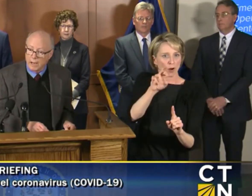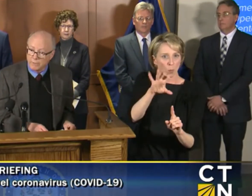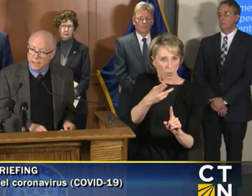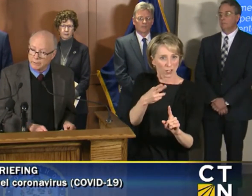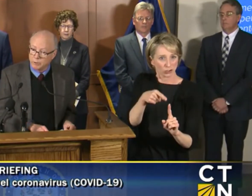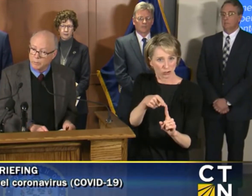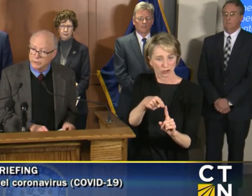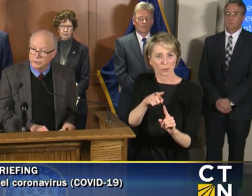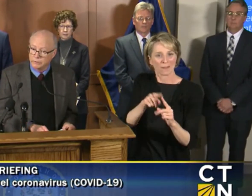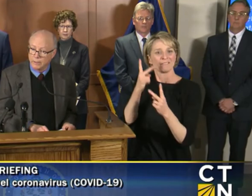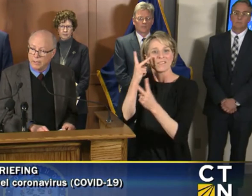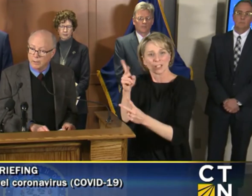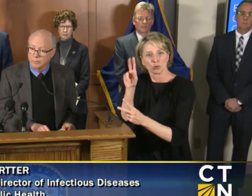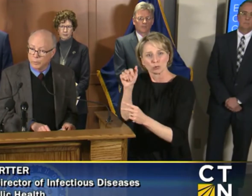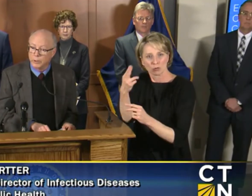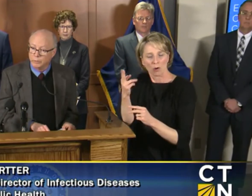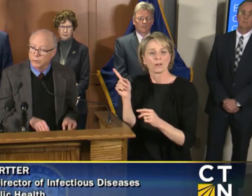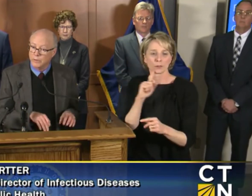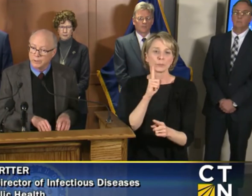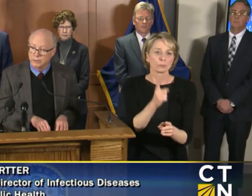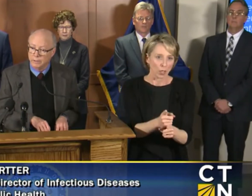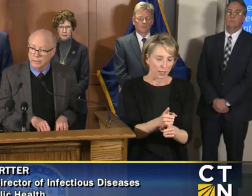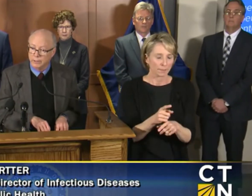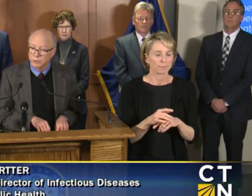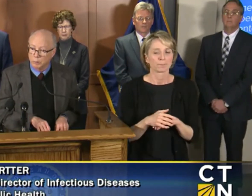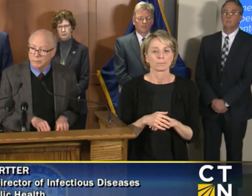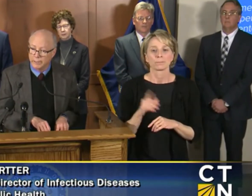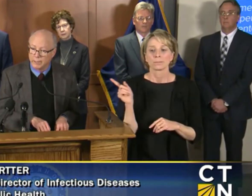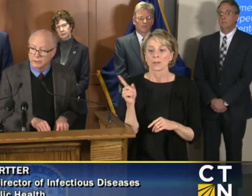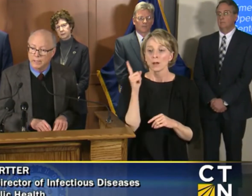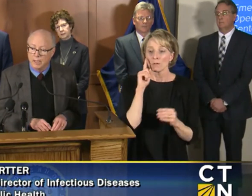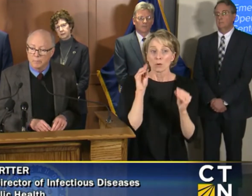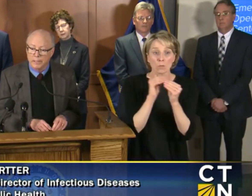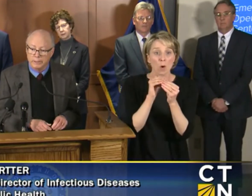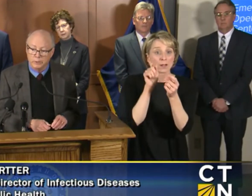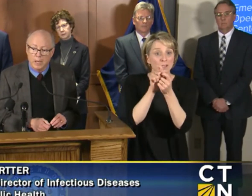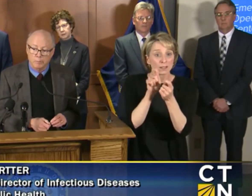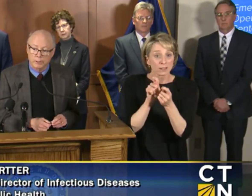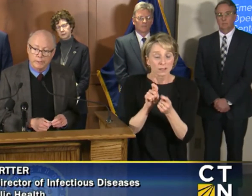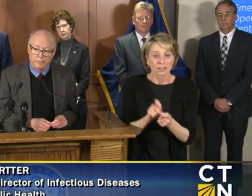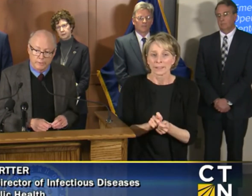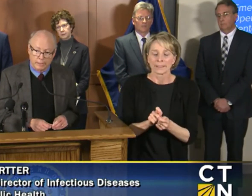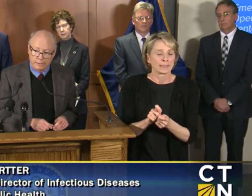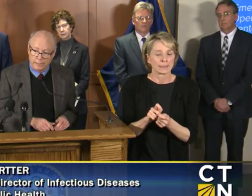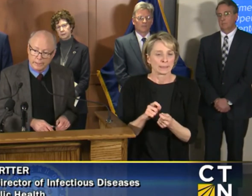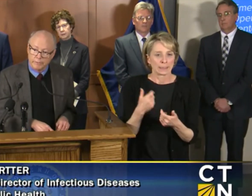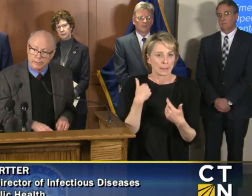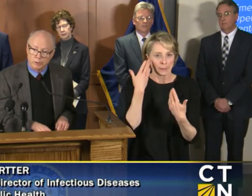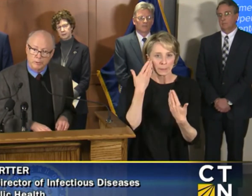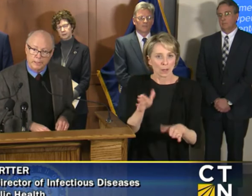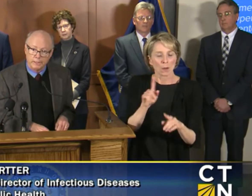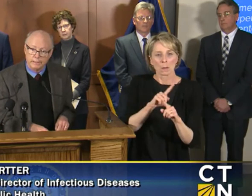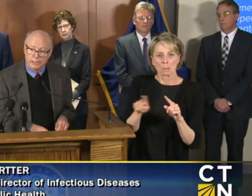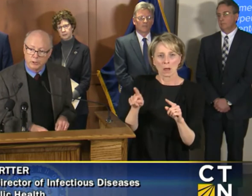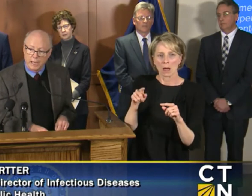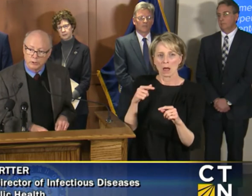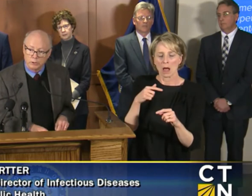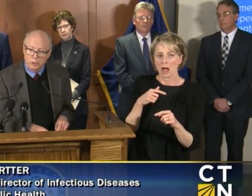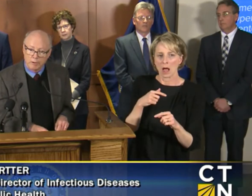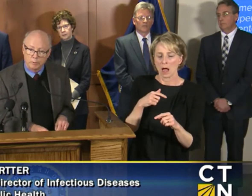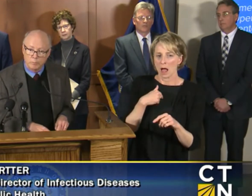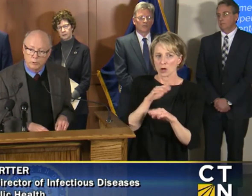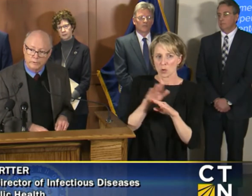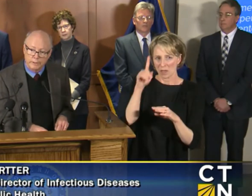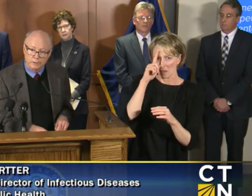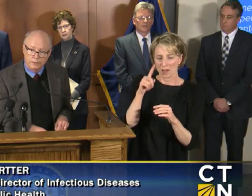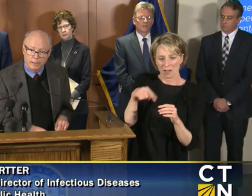don't have that information for you for this group of tests, but I do not believe that any of these are related to international